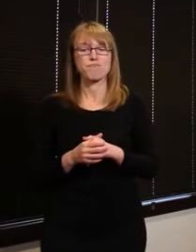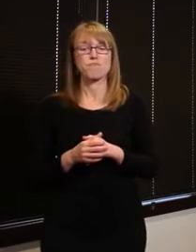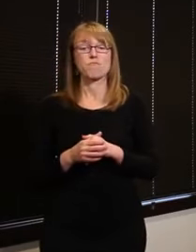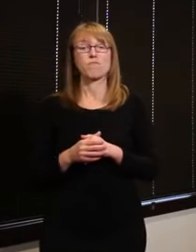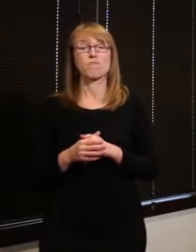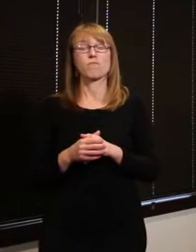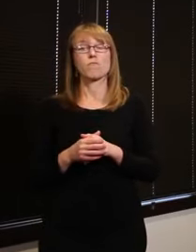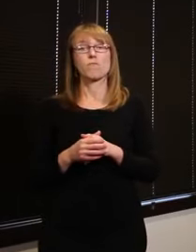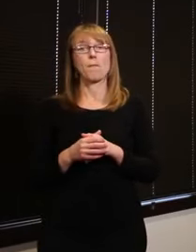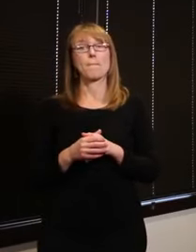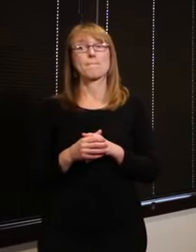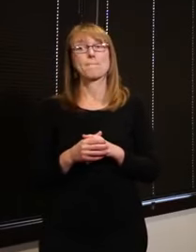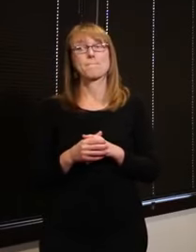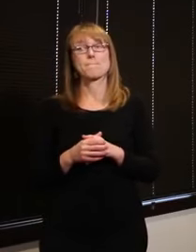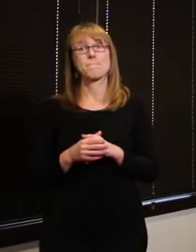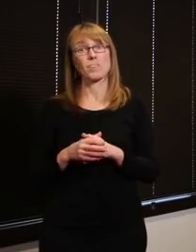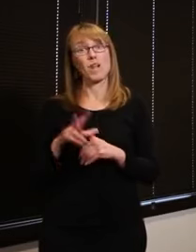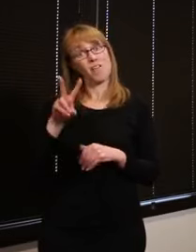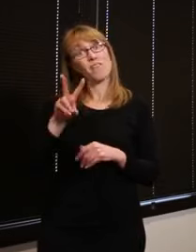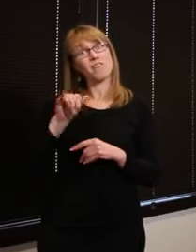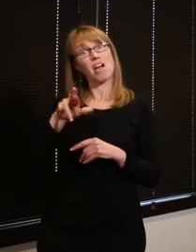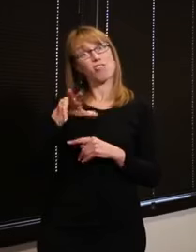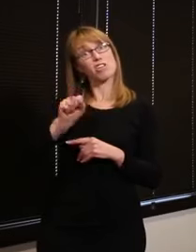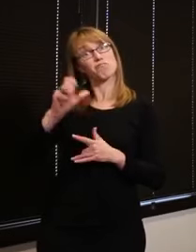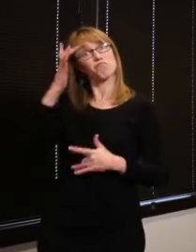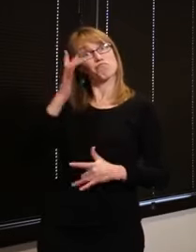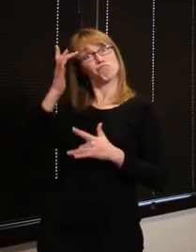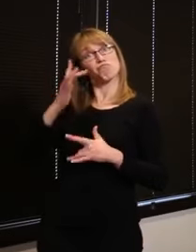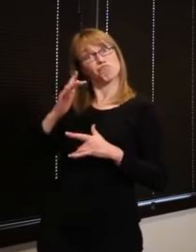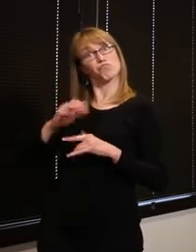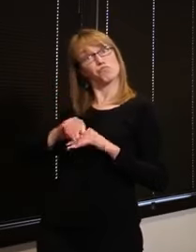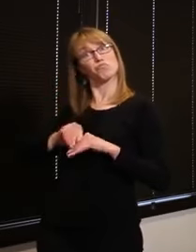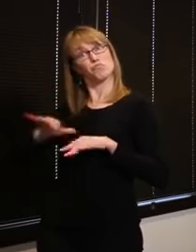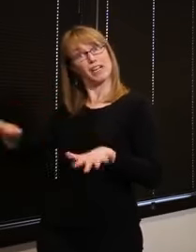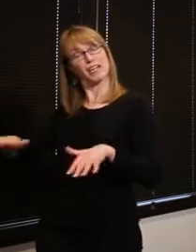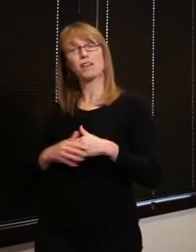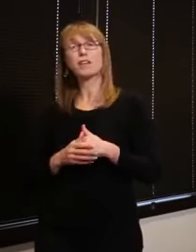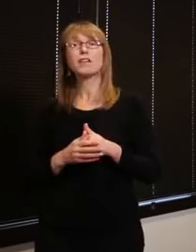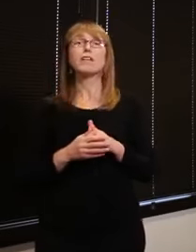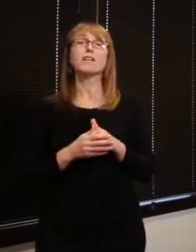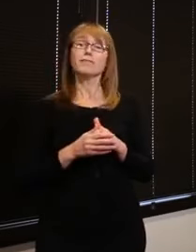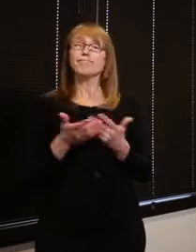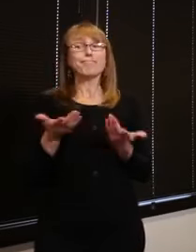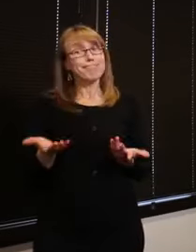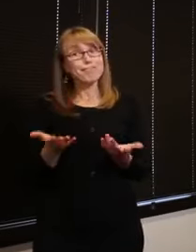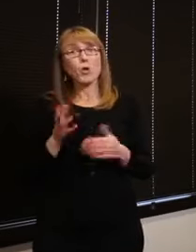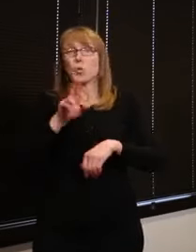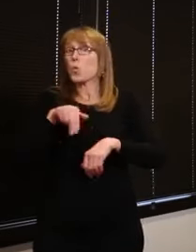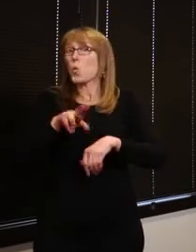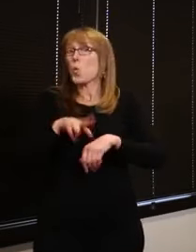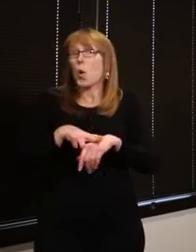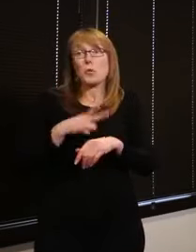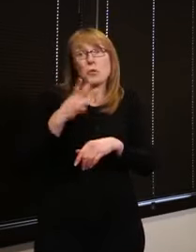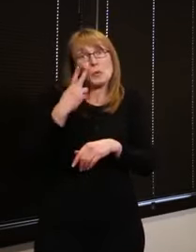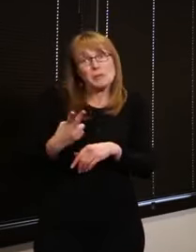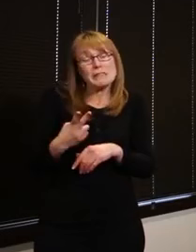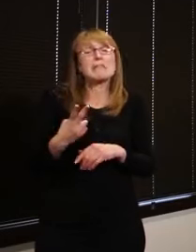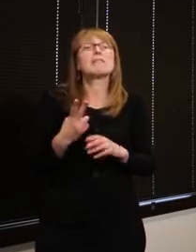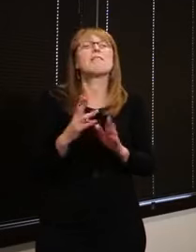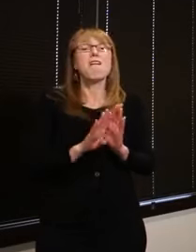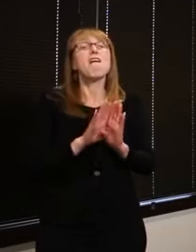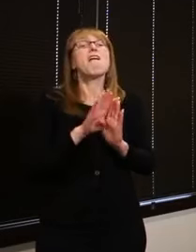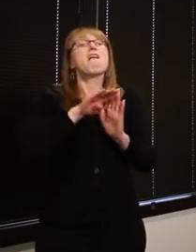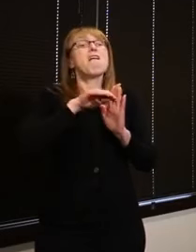pandemic, they typically come in waves. And so as you can see, the second and the third waves in the